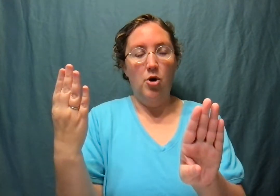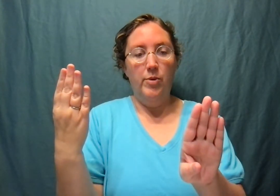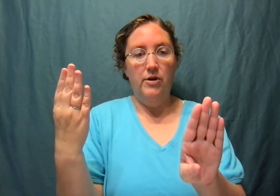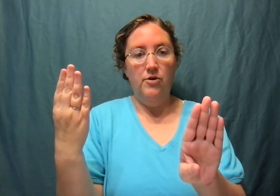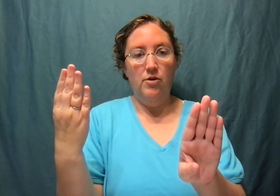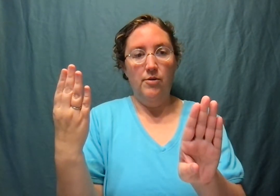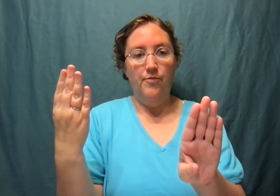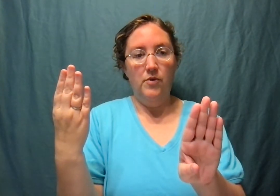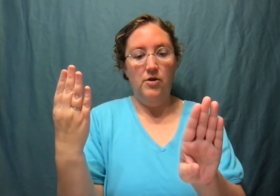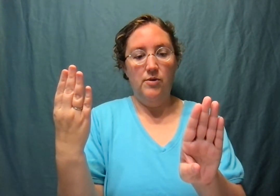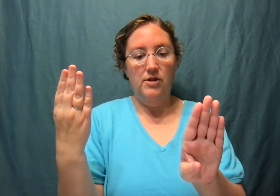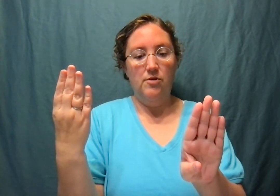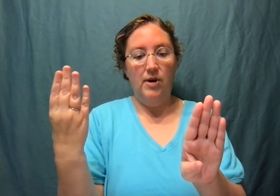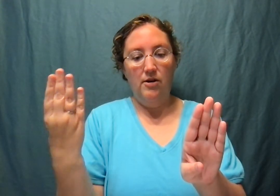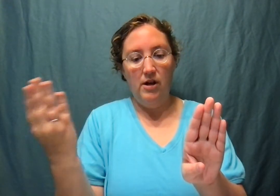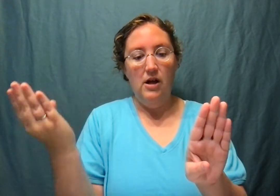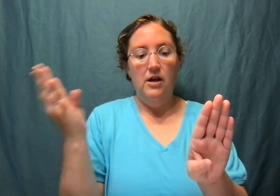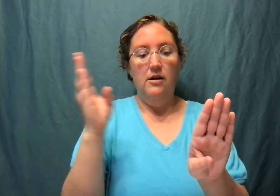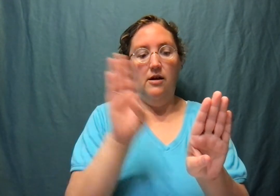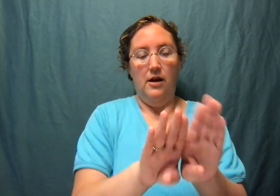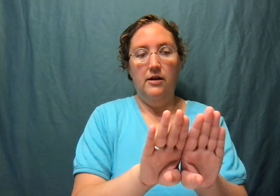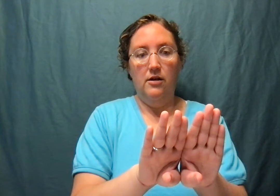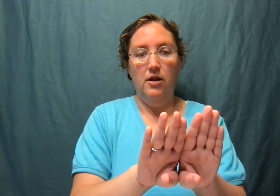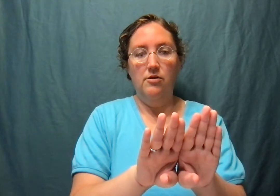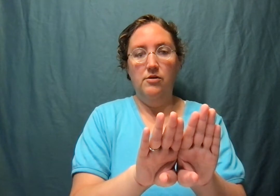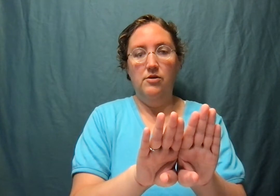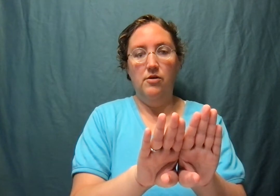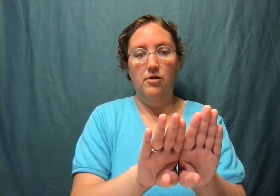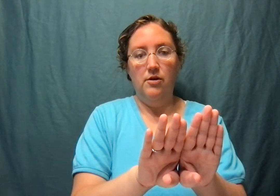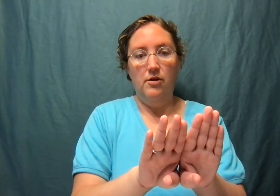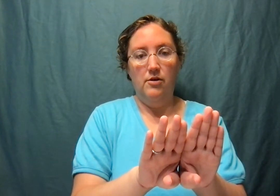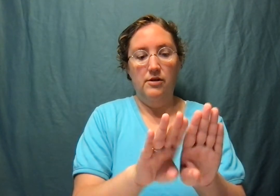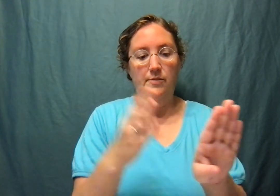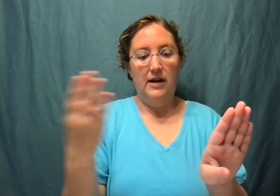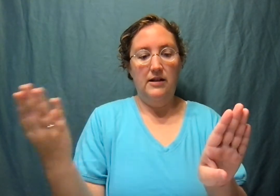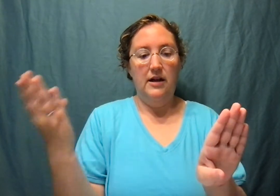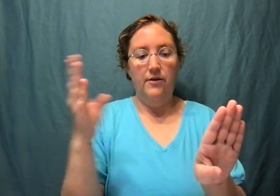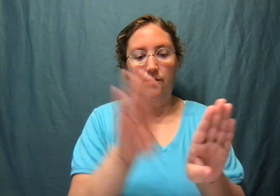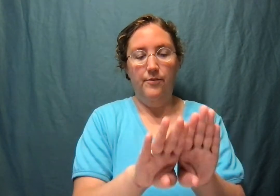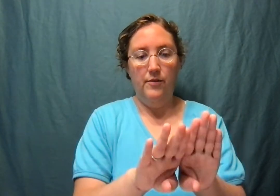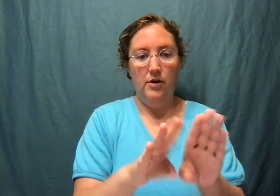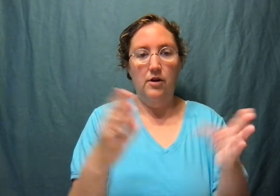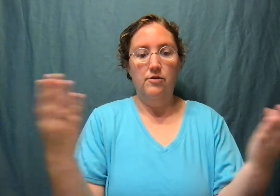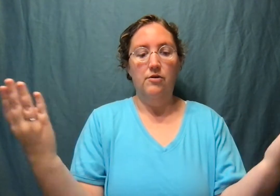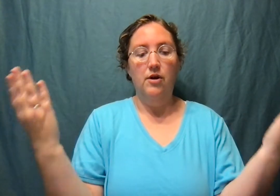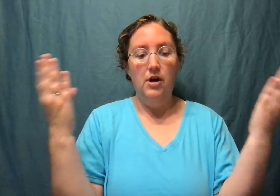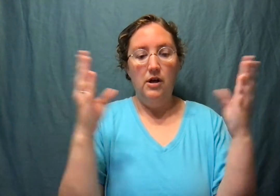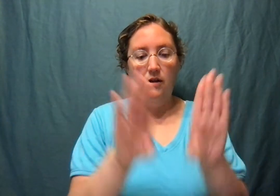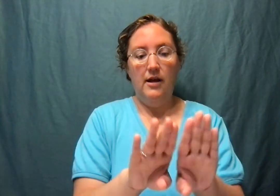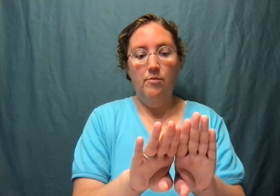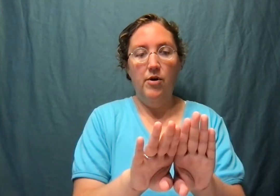open door twists around, and closed door closes back together. Closed door. They can both